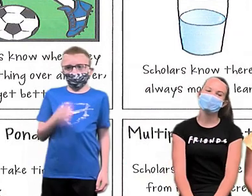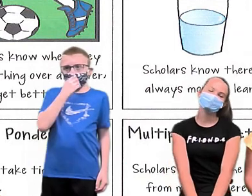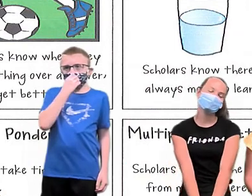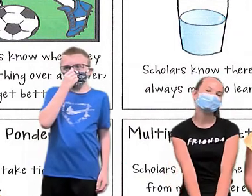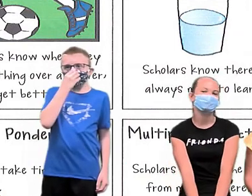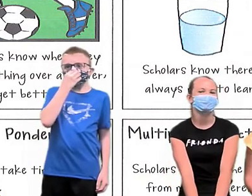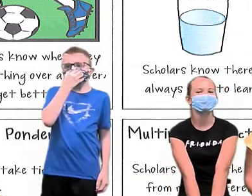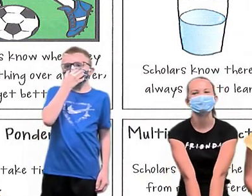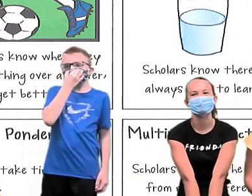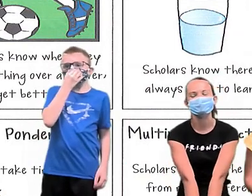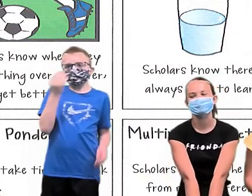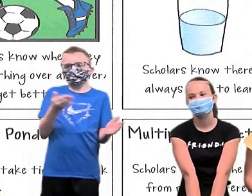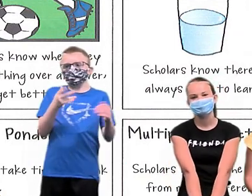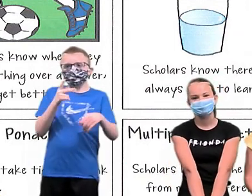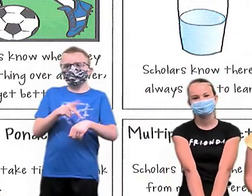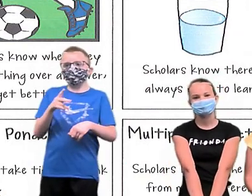Here is Dr. Salas with Anna.